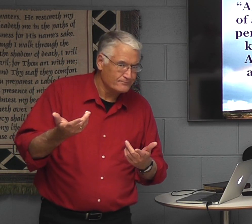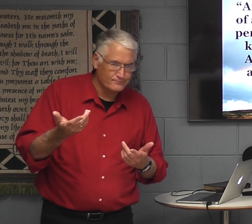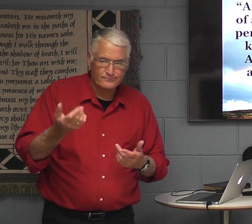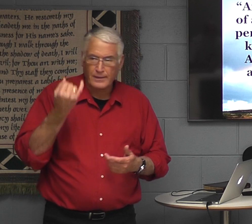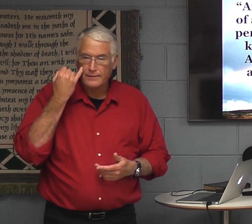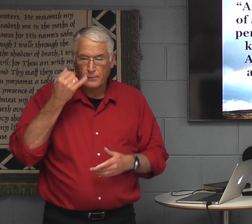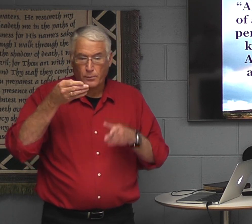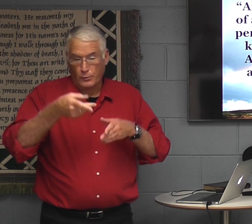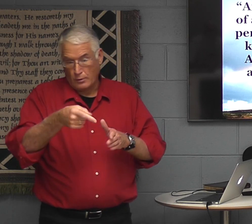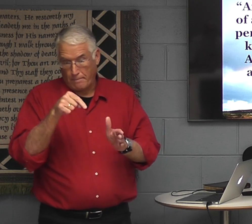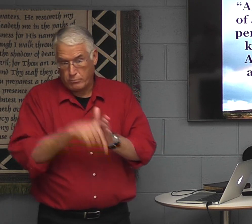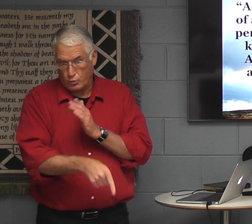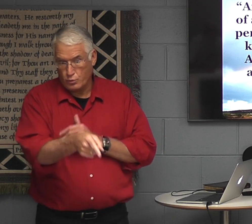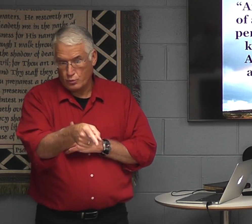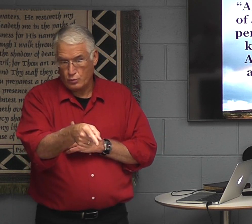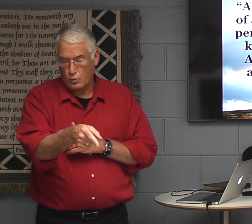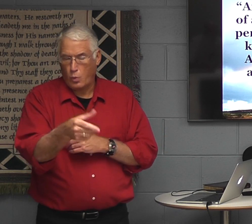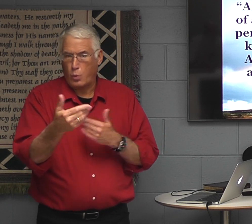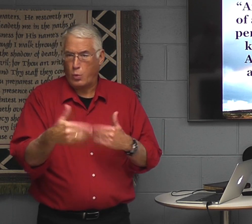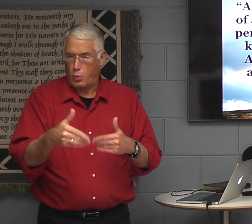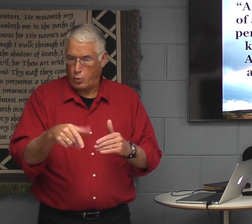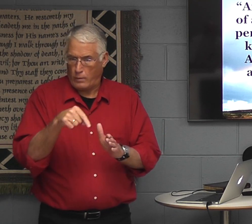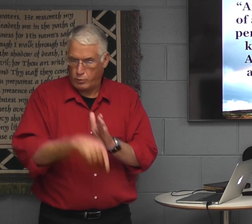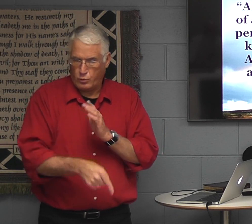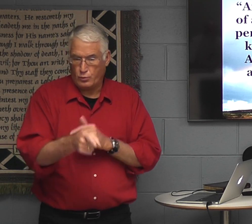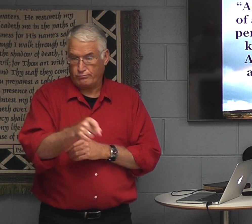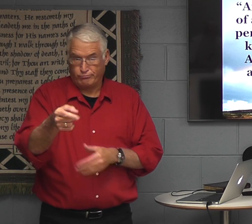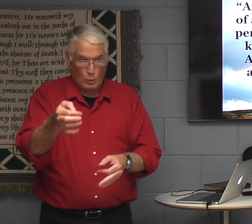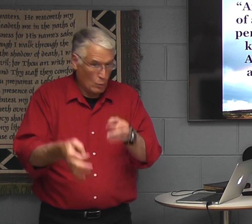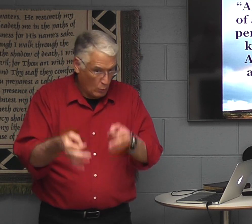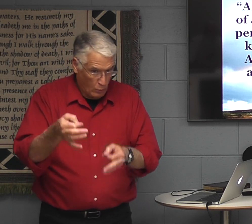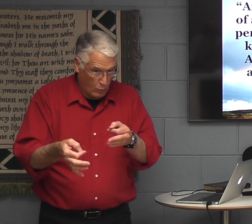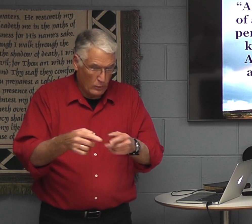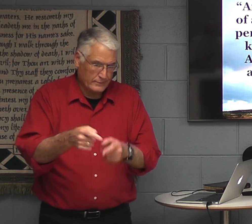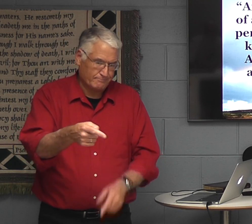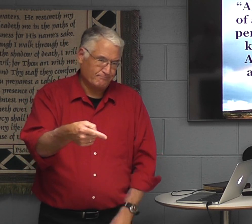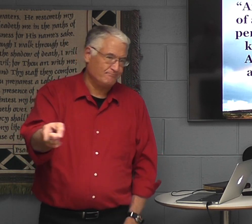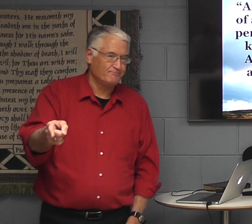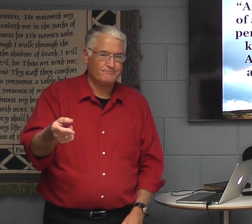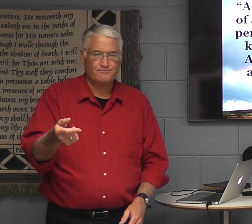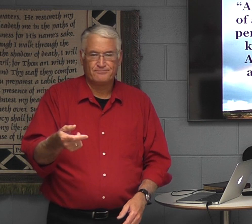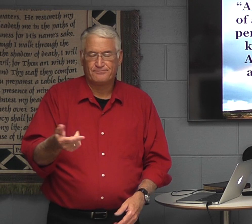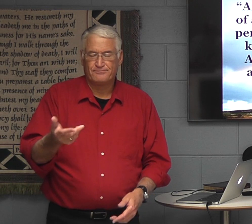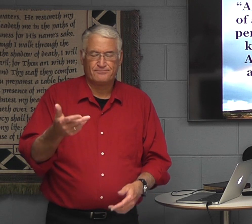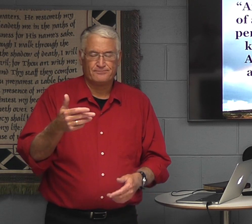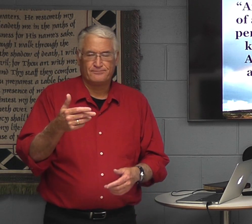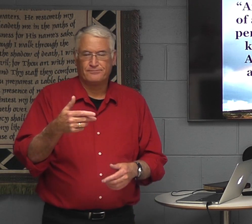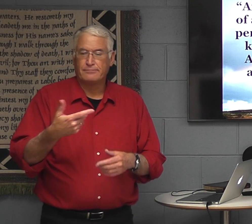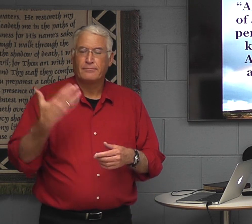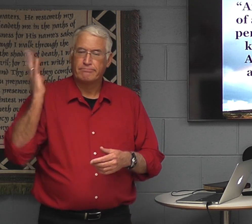So, you know, it's like today, a person would murder you, go to court, and